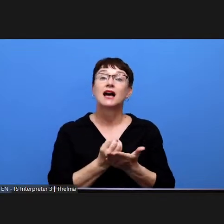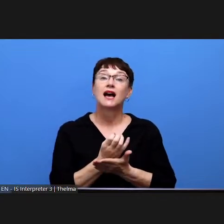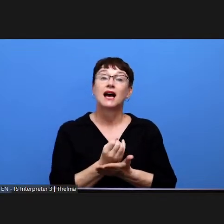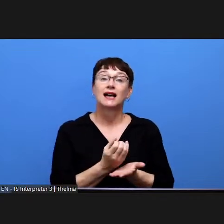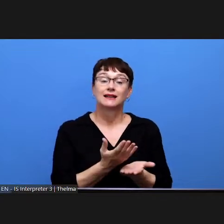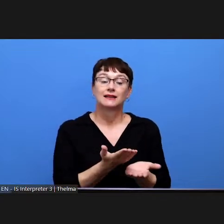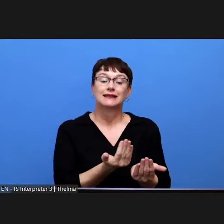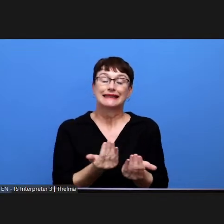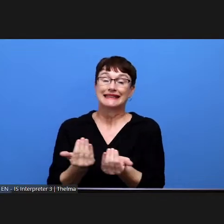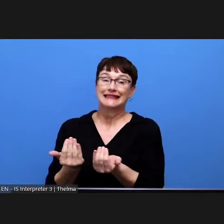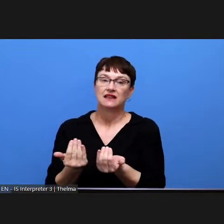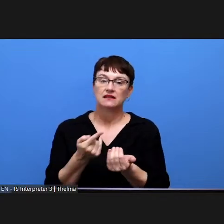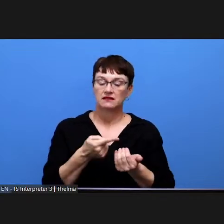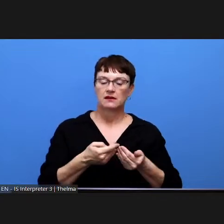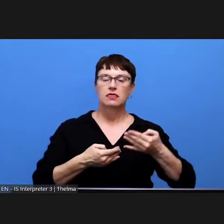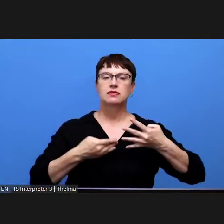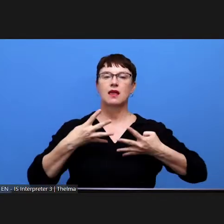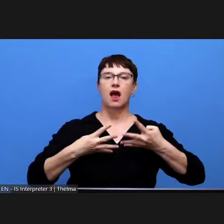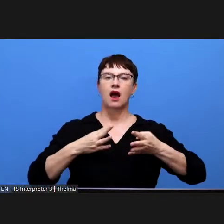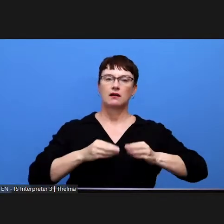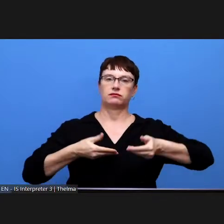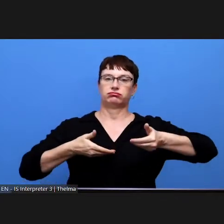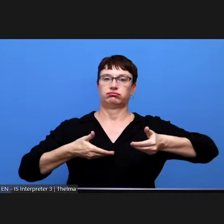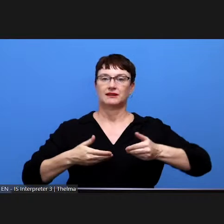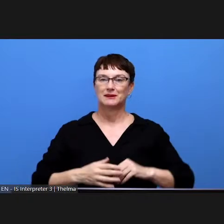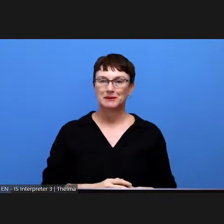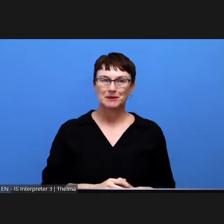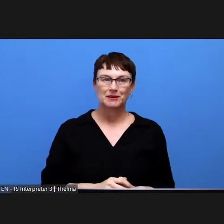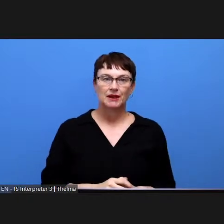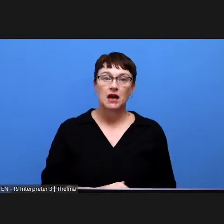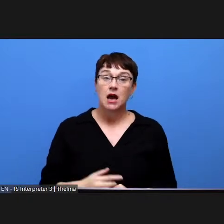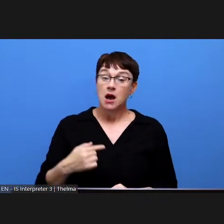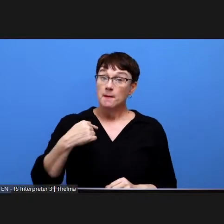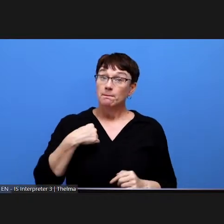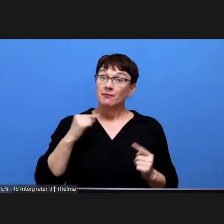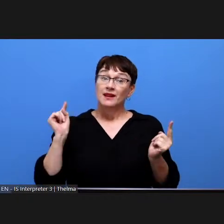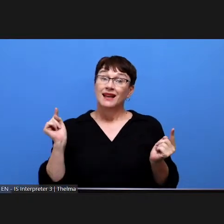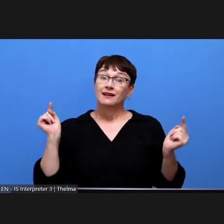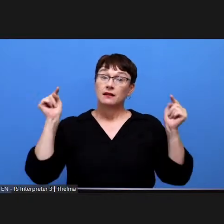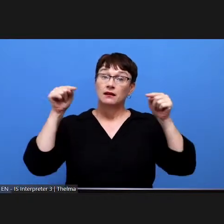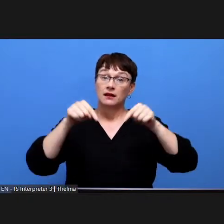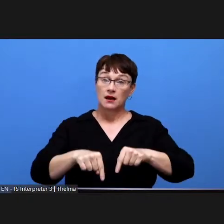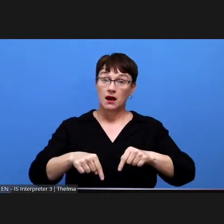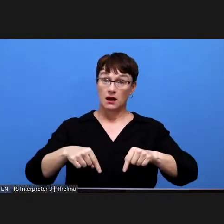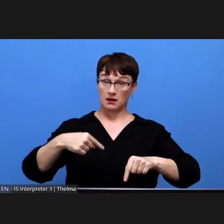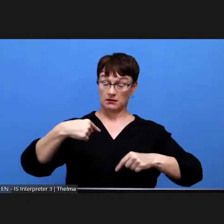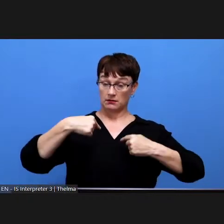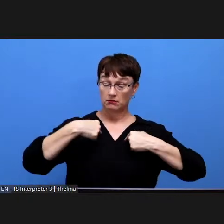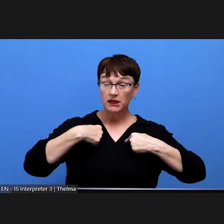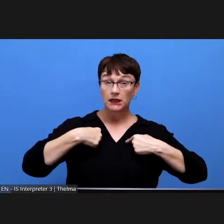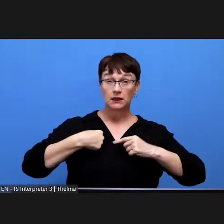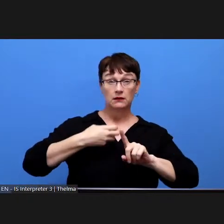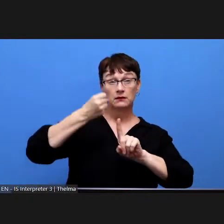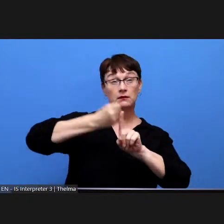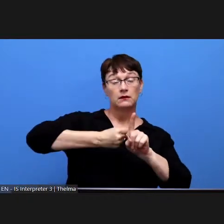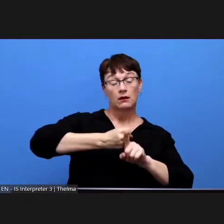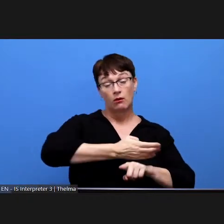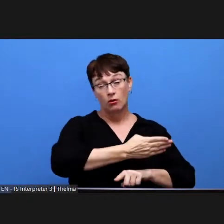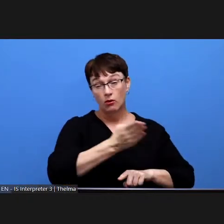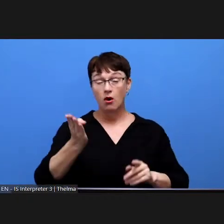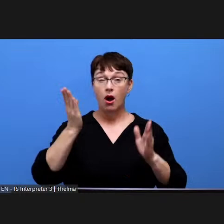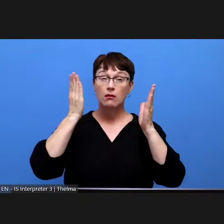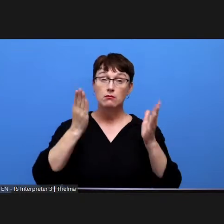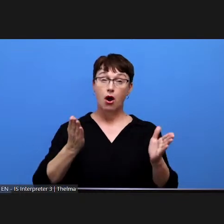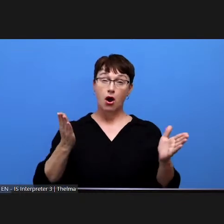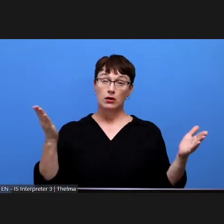our countries, but our decentralized administration at the country level are able to help implement